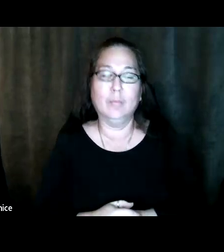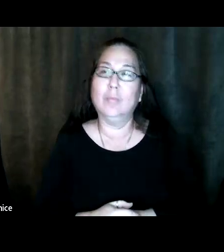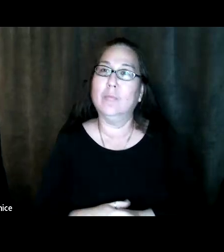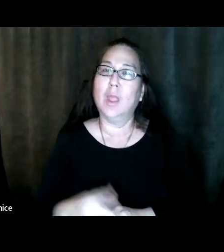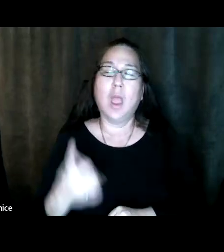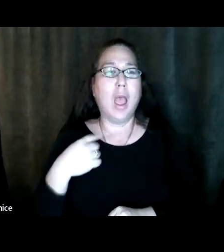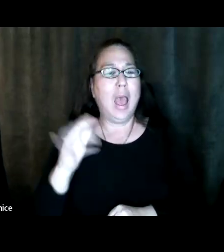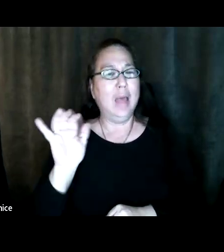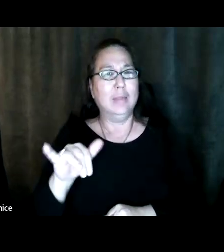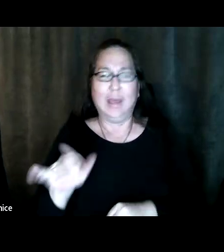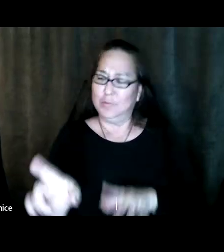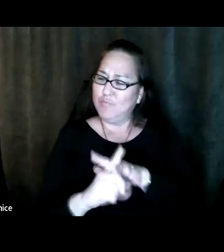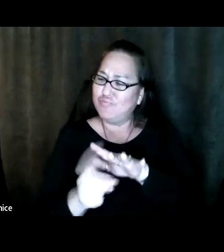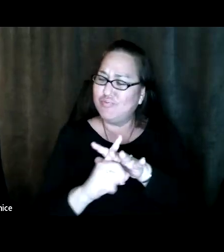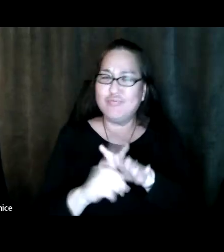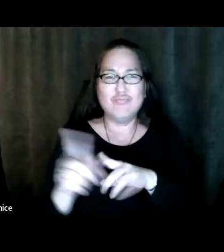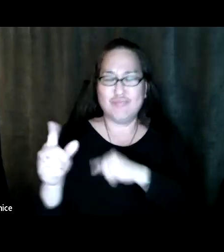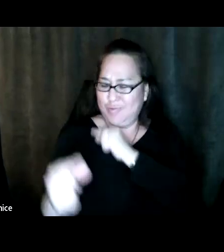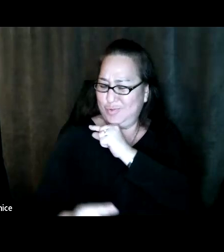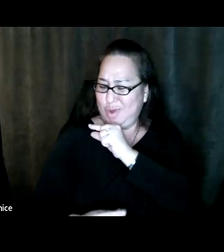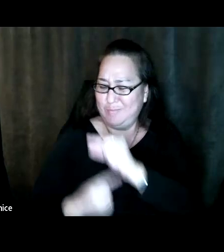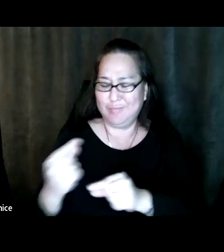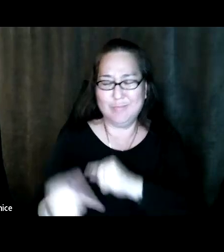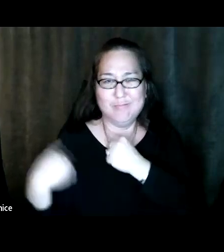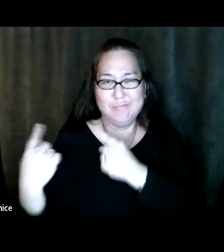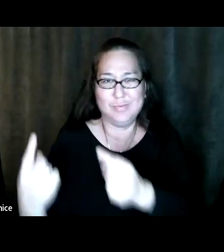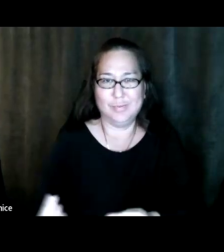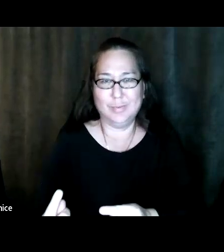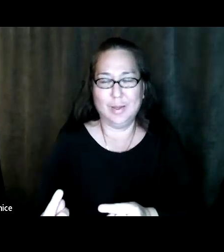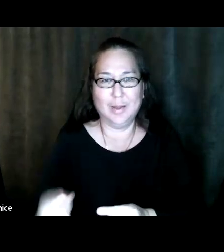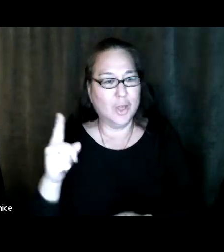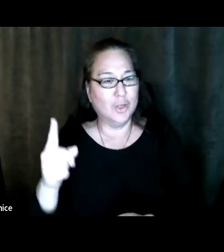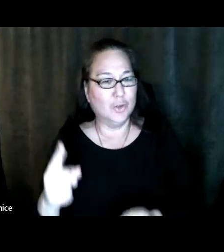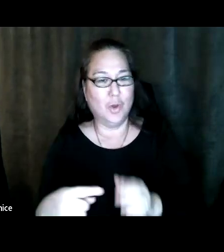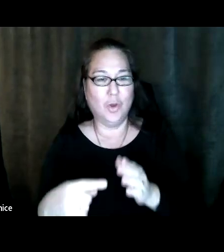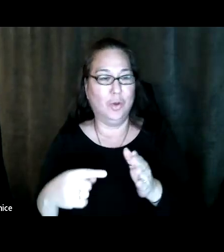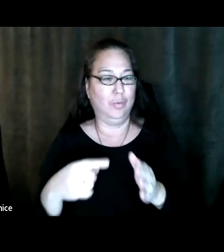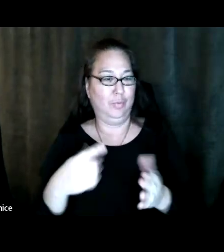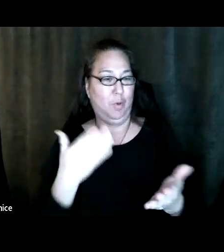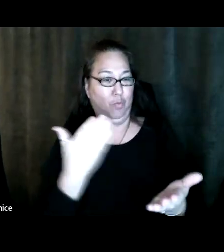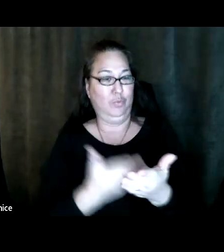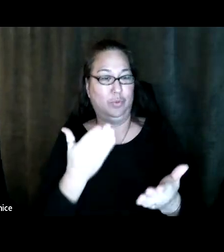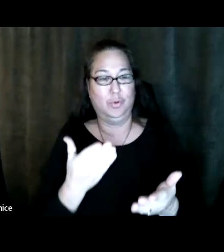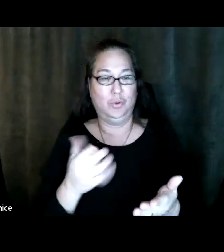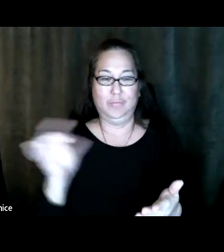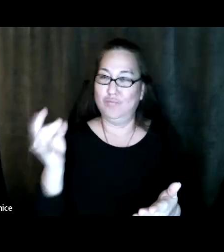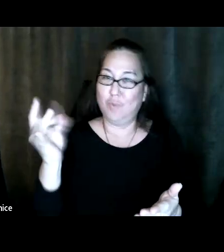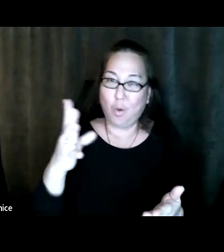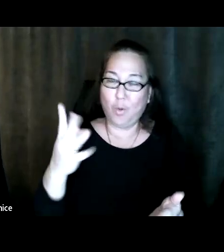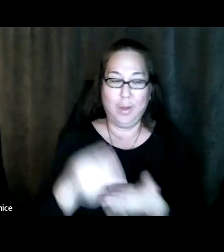for generations. You have approved an austerity budget that has brought additional harm for our children this school